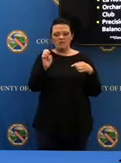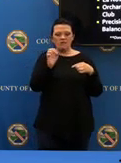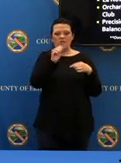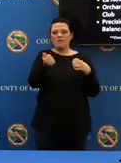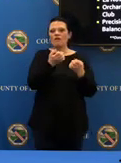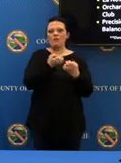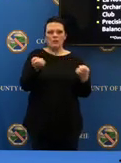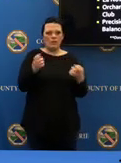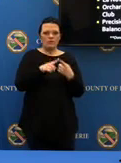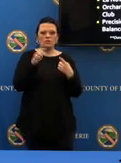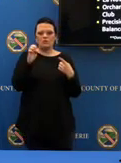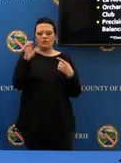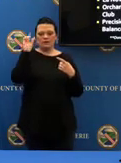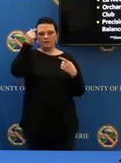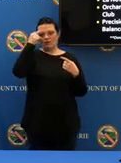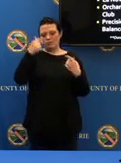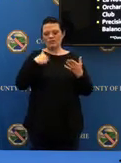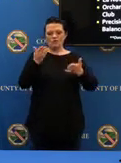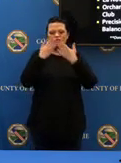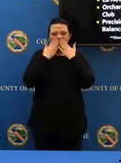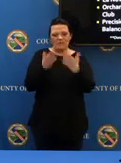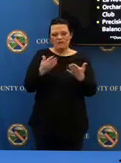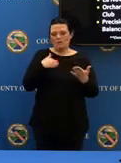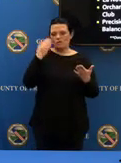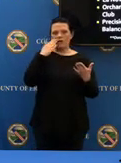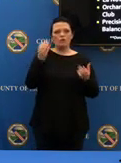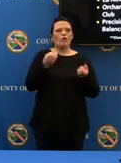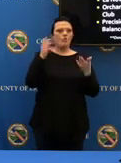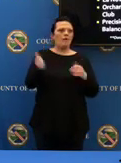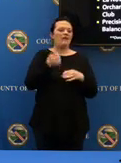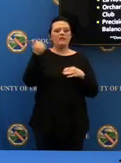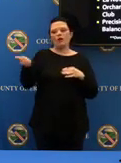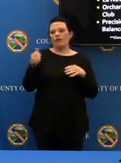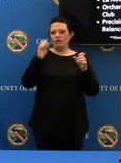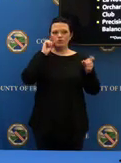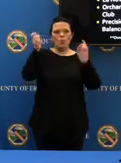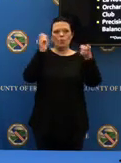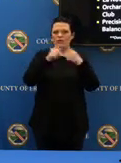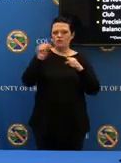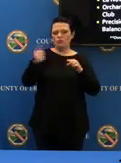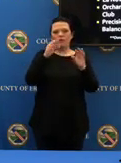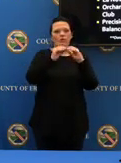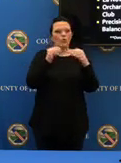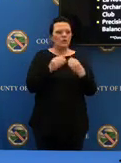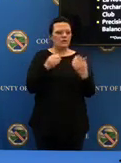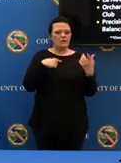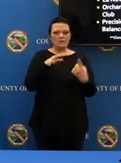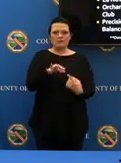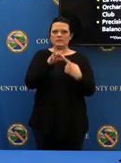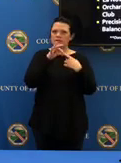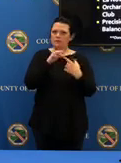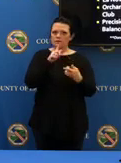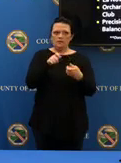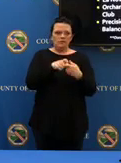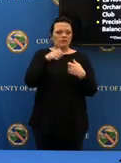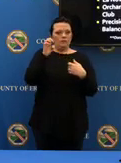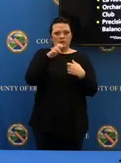other equipment to Erie County government. I want to thank you. I know a lot of others have given donations to other organizations, especially PPEs to